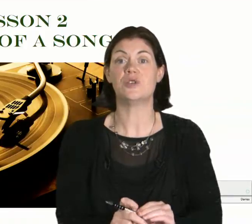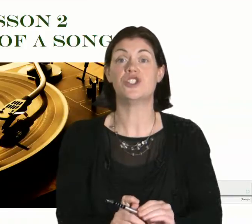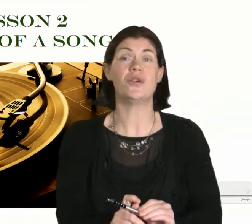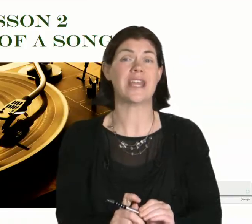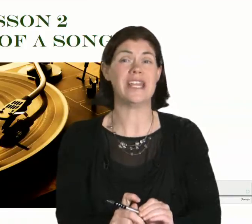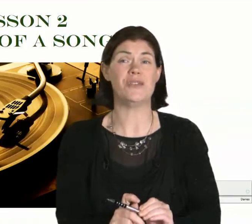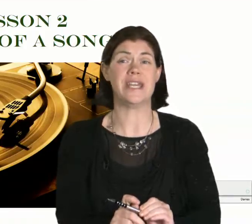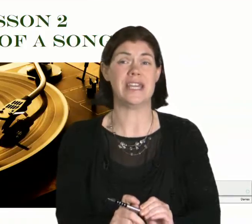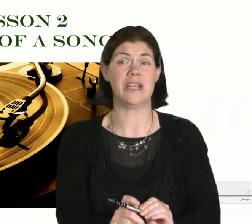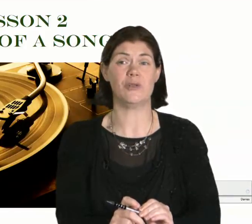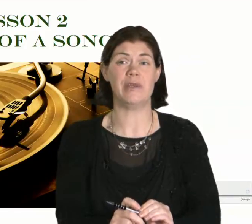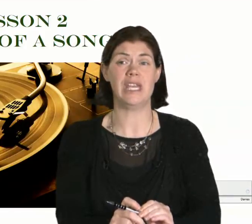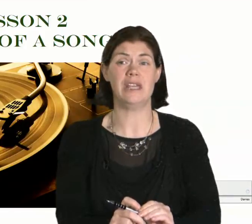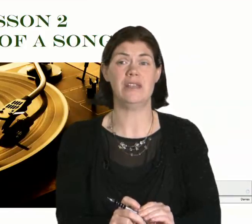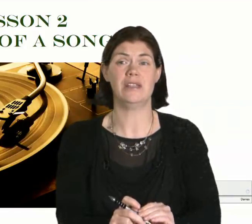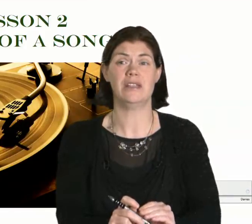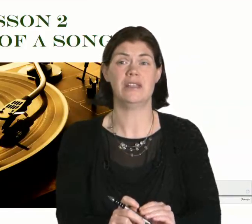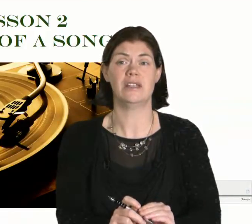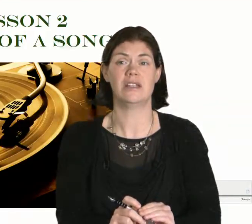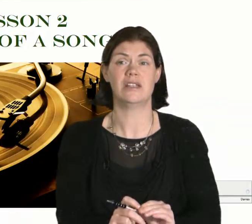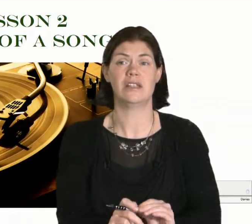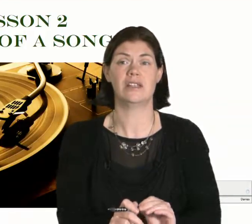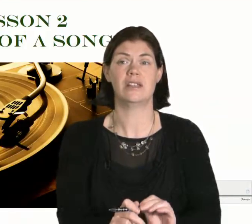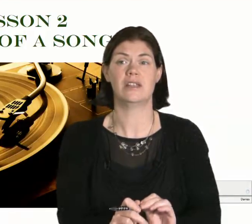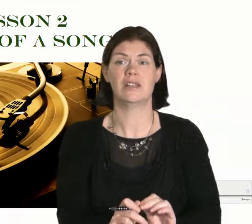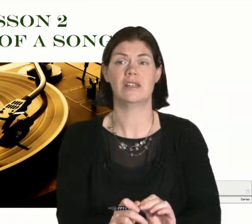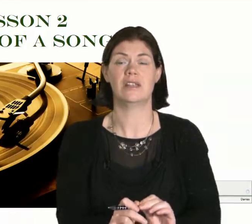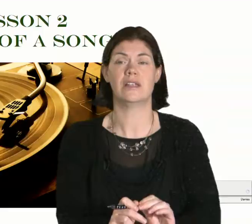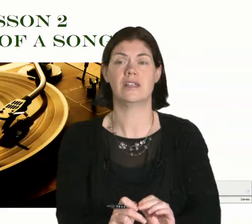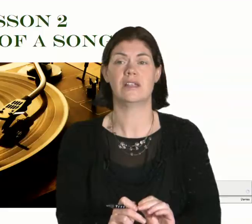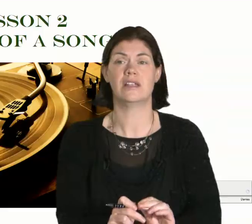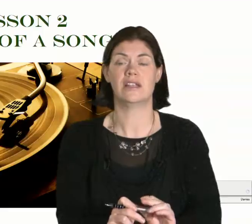Okay, so Jonah, can you hear me?